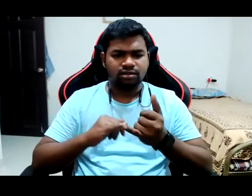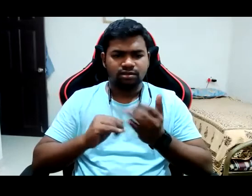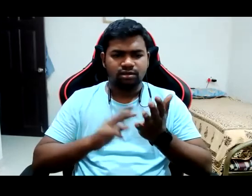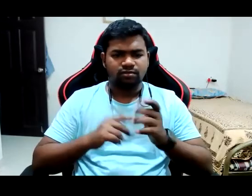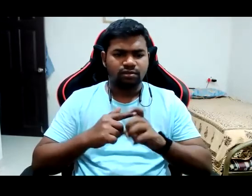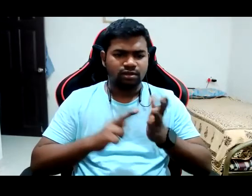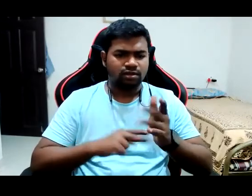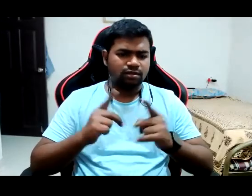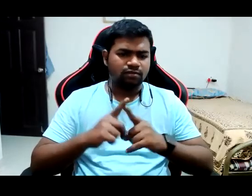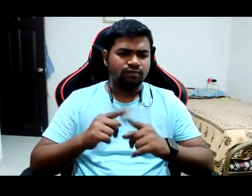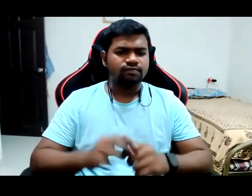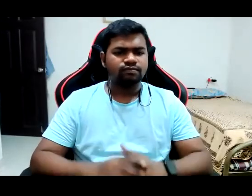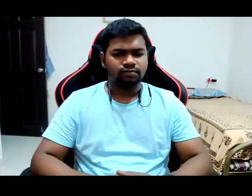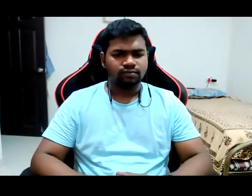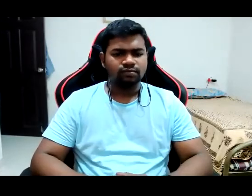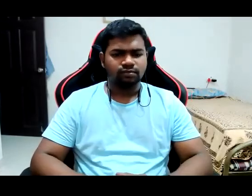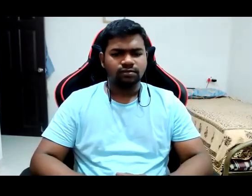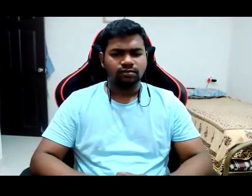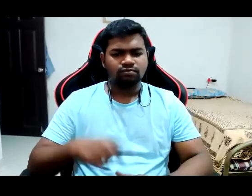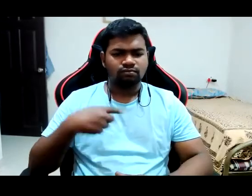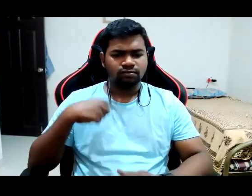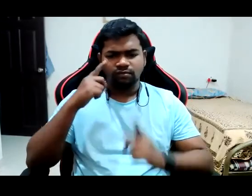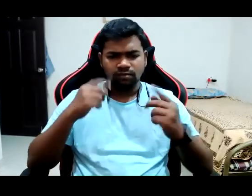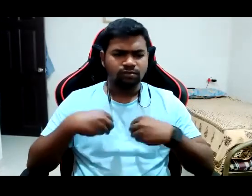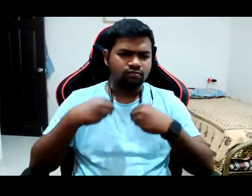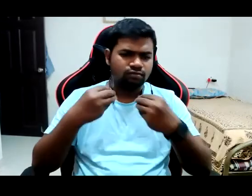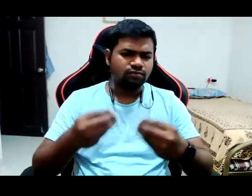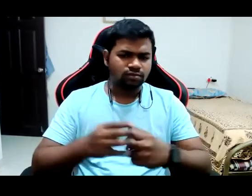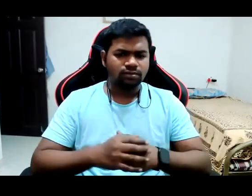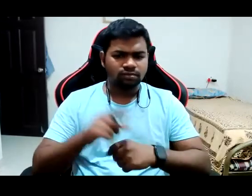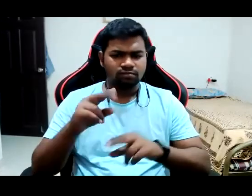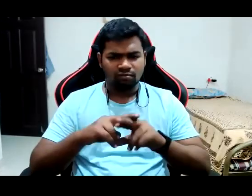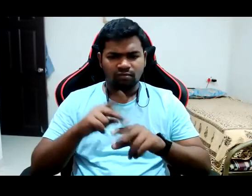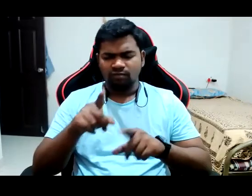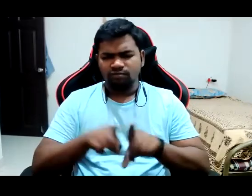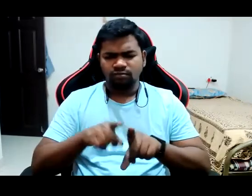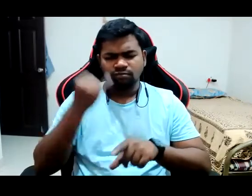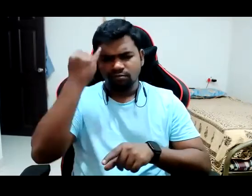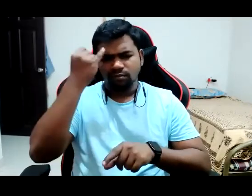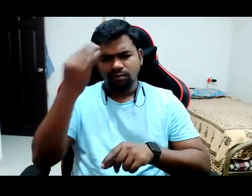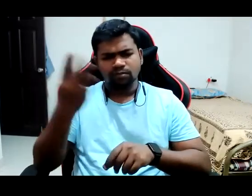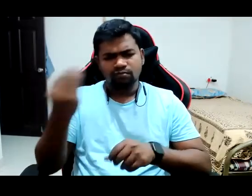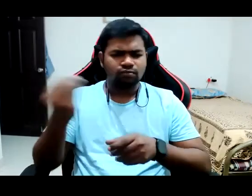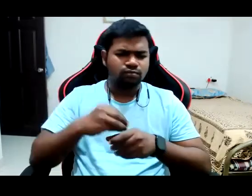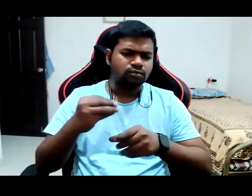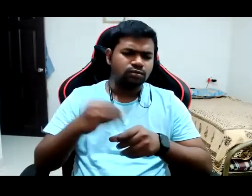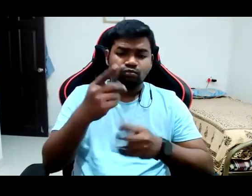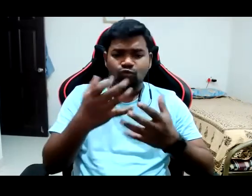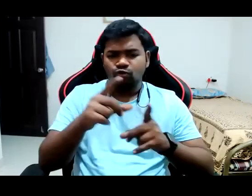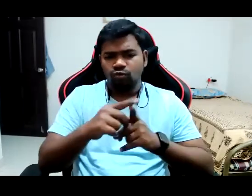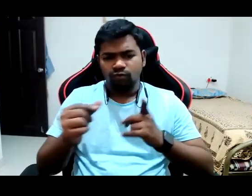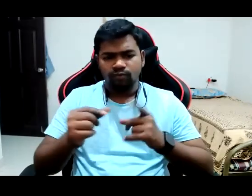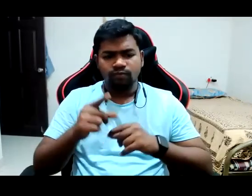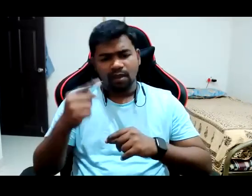of. I get it. I think what I would suggest is flush that idea out more, really get to the specifics. What is it that you want to do?